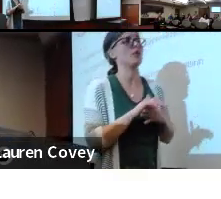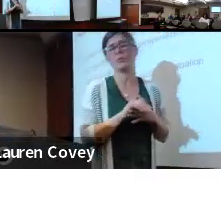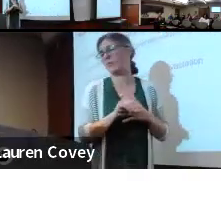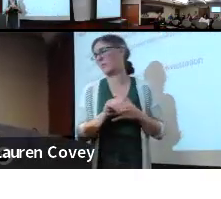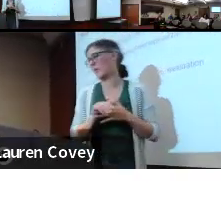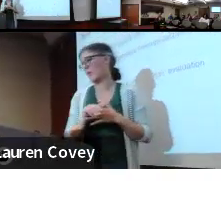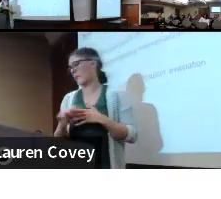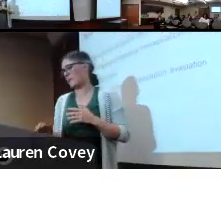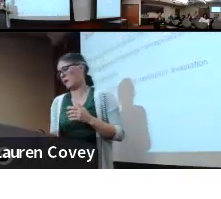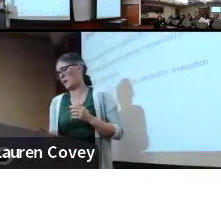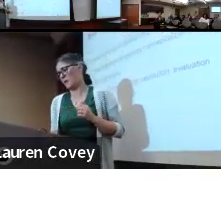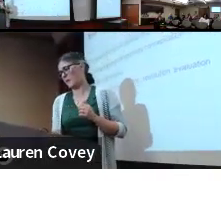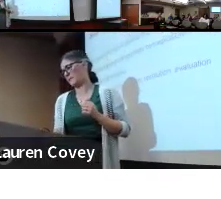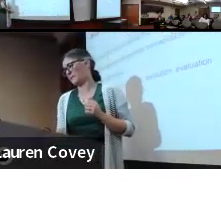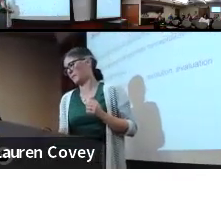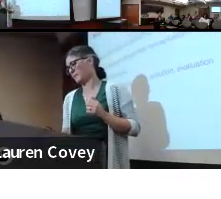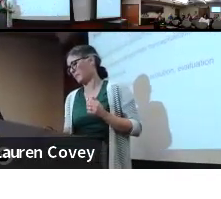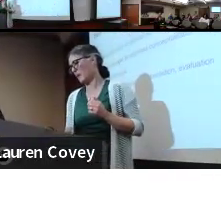early childhood.